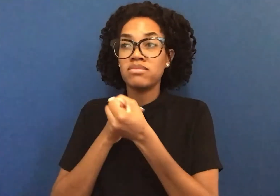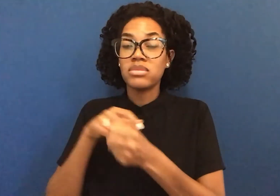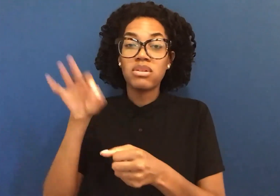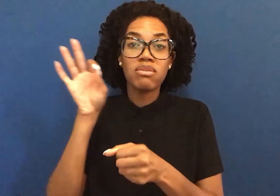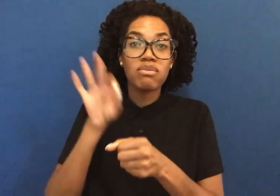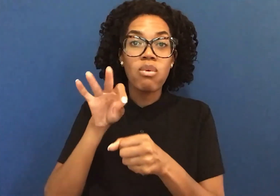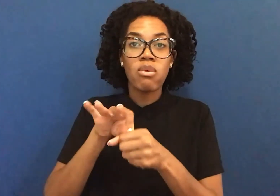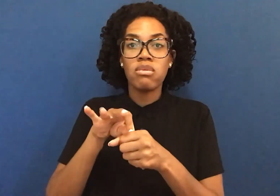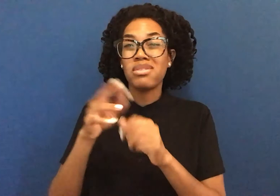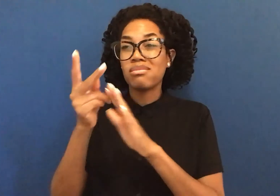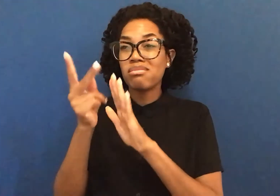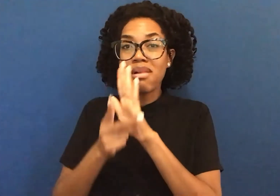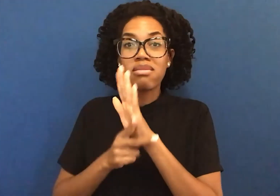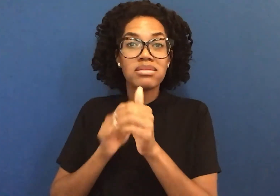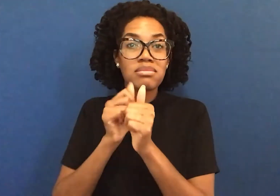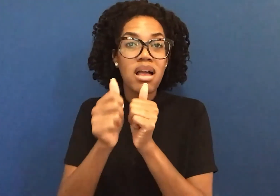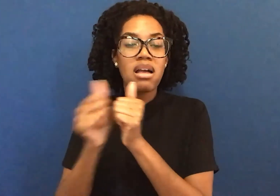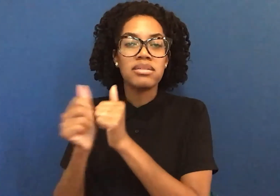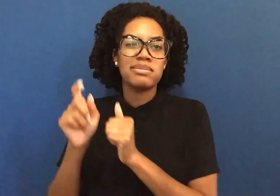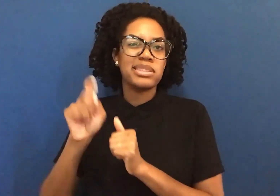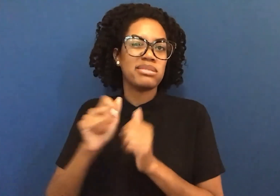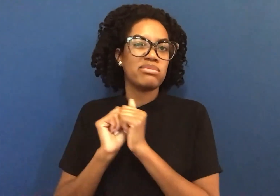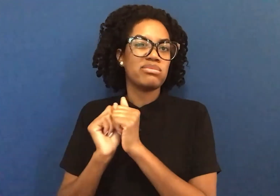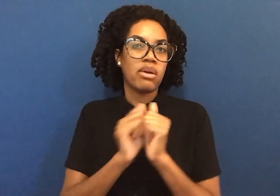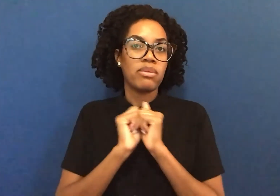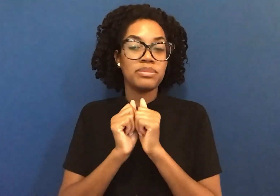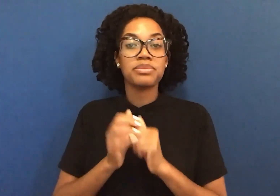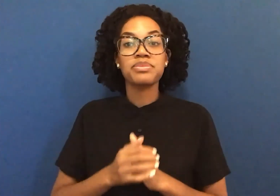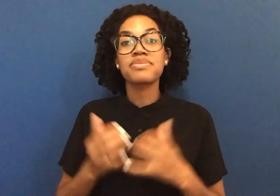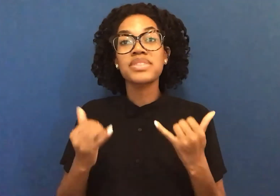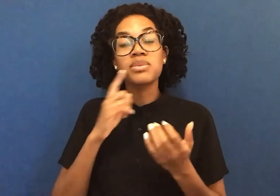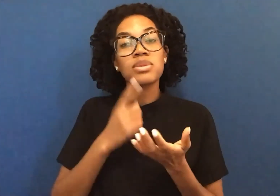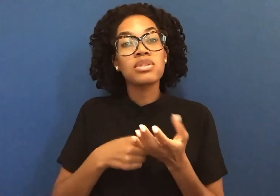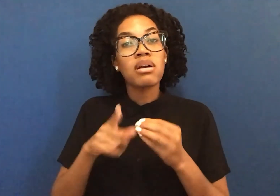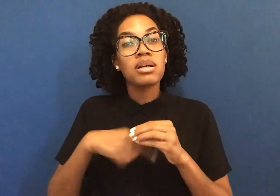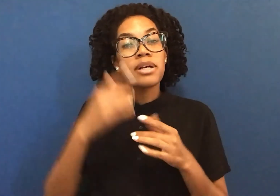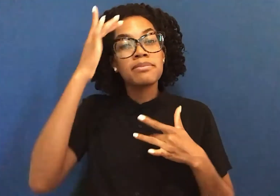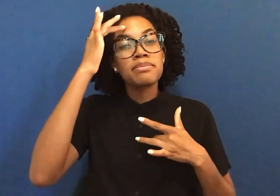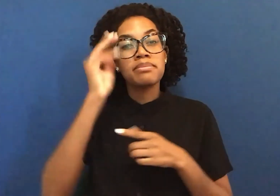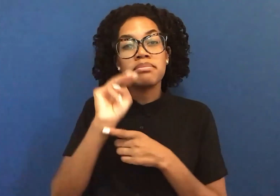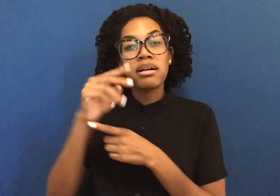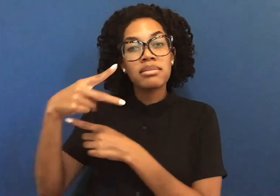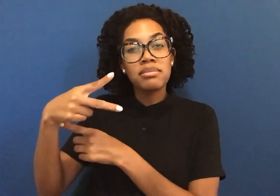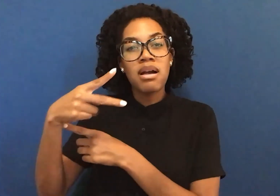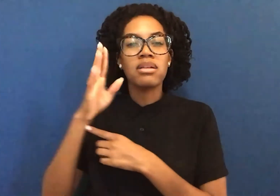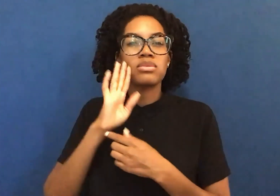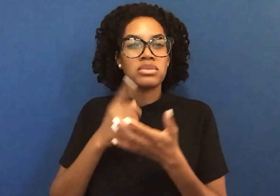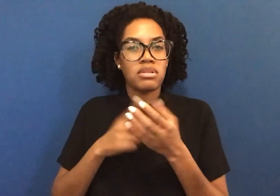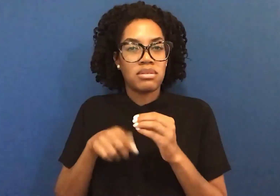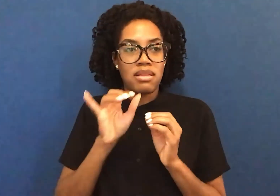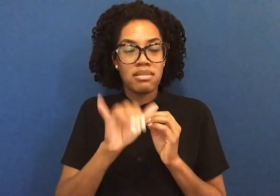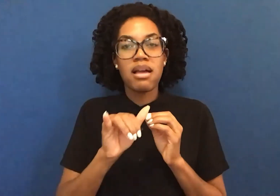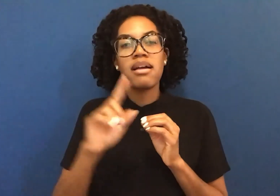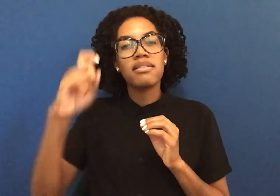the first steps in this process to learn about the ongoing monkeypox policy discussions that are happening at our federal level, and